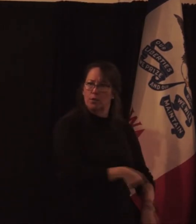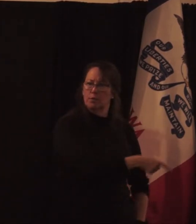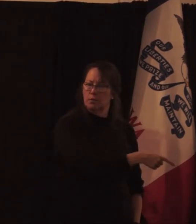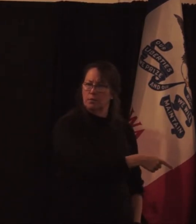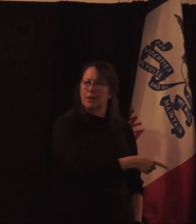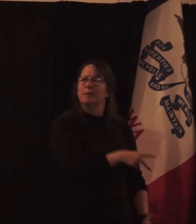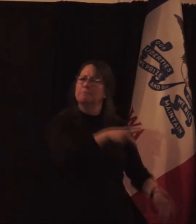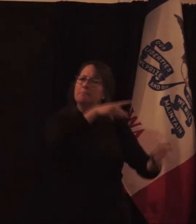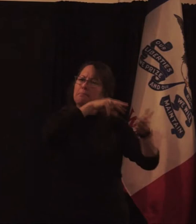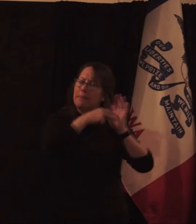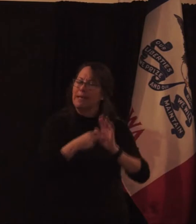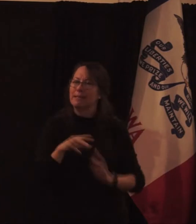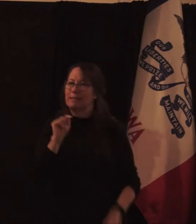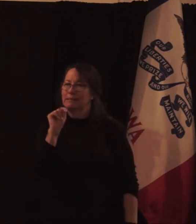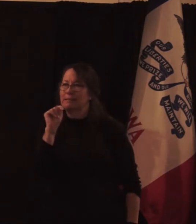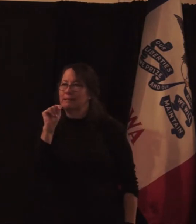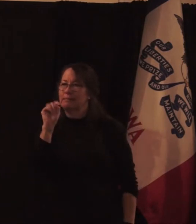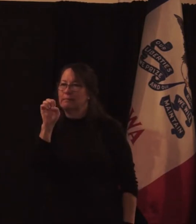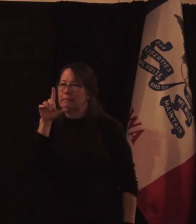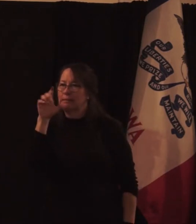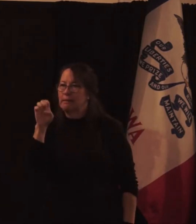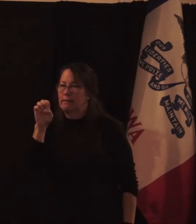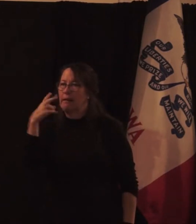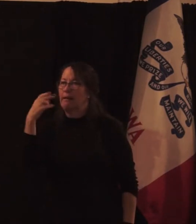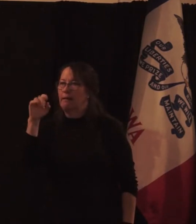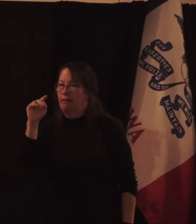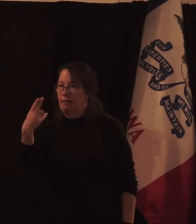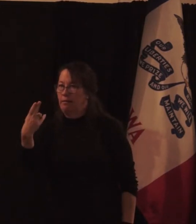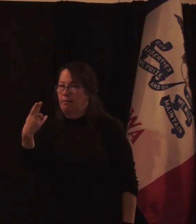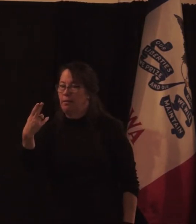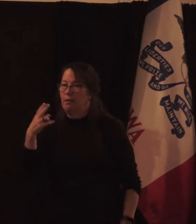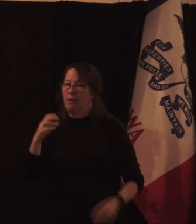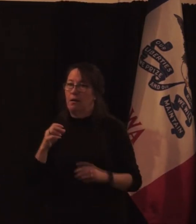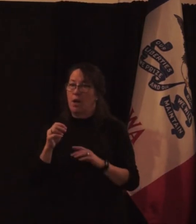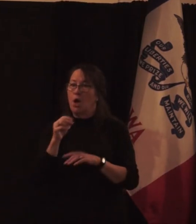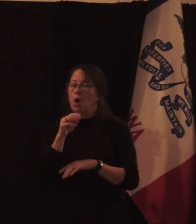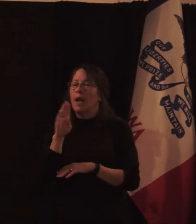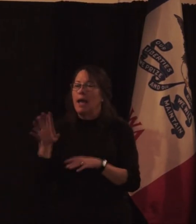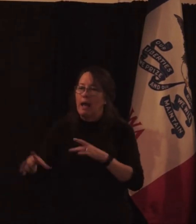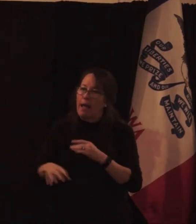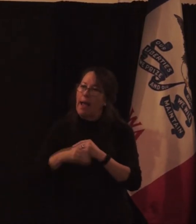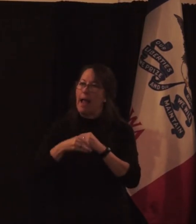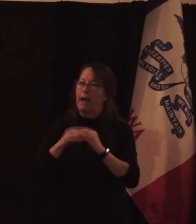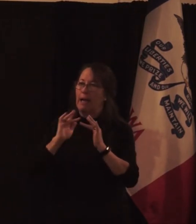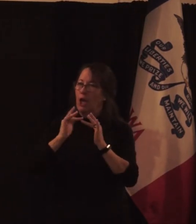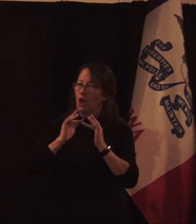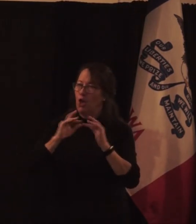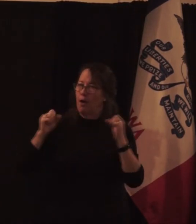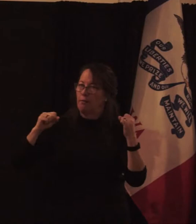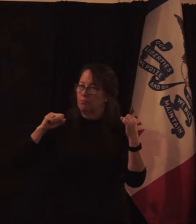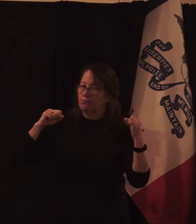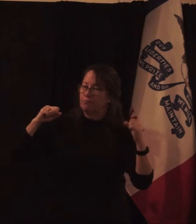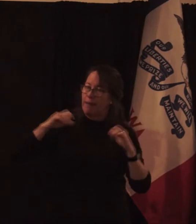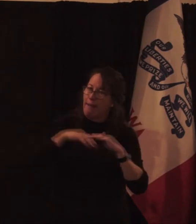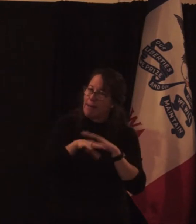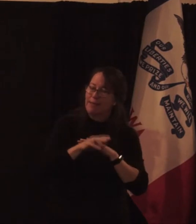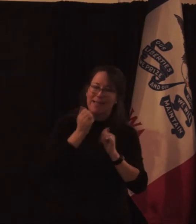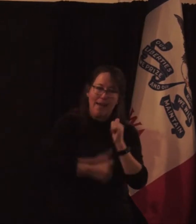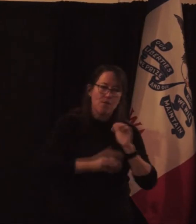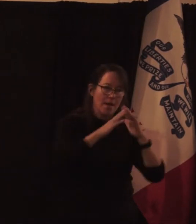And what I mean there is telehealth. What I mean is extending broadband to every house, every